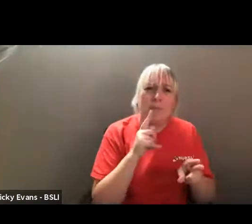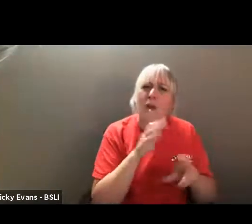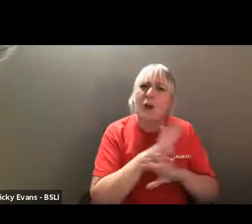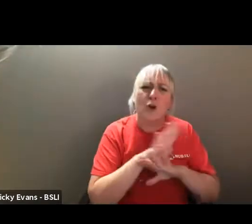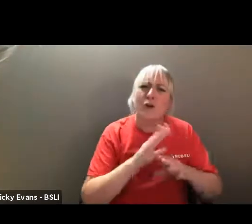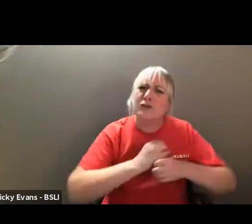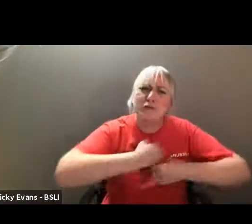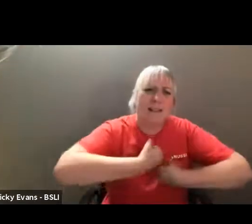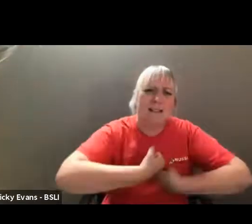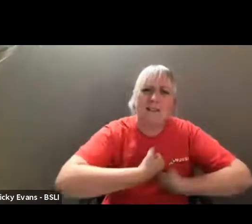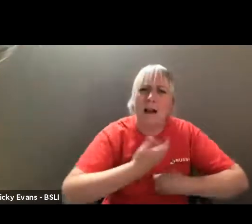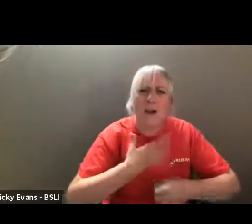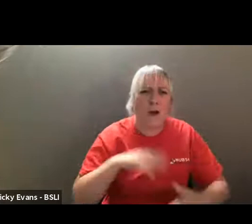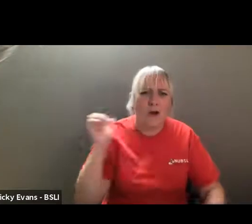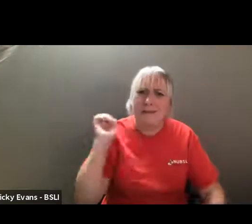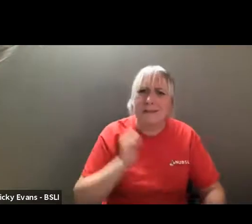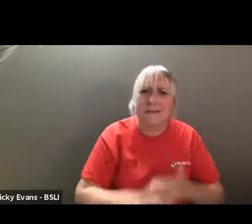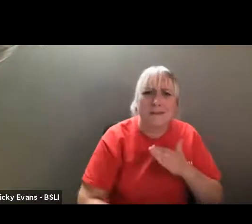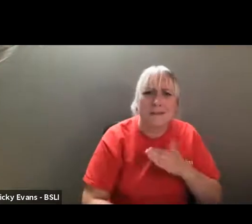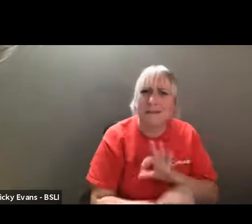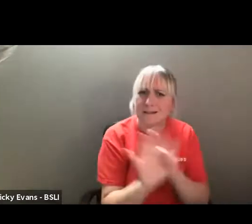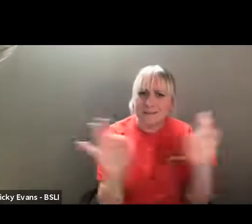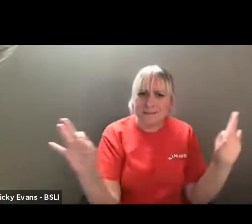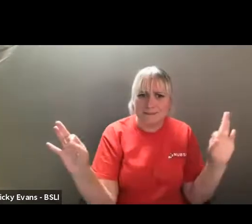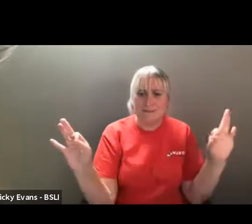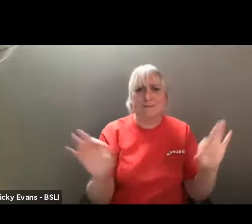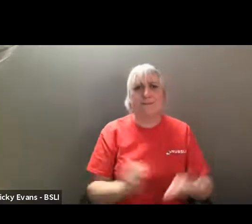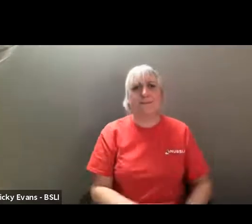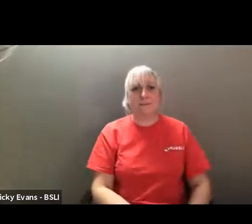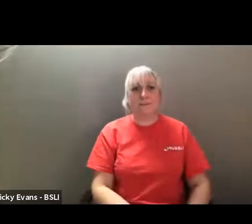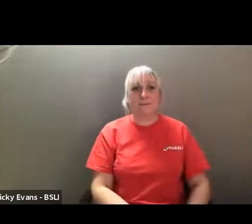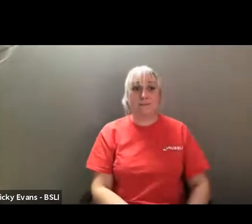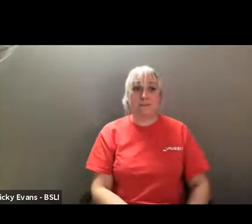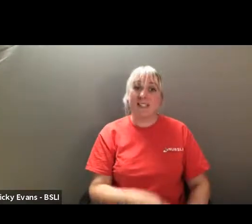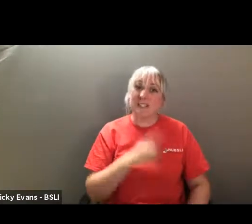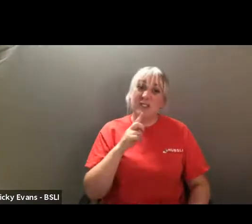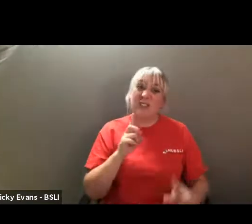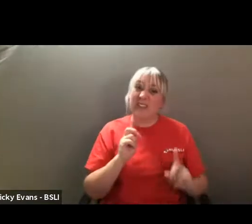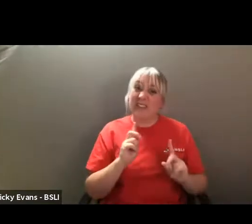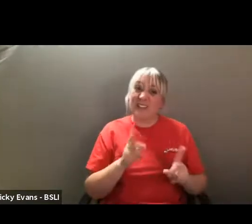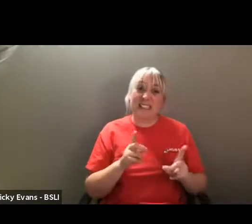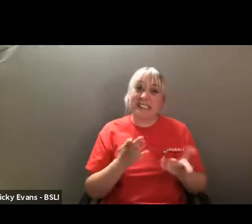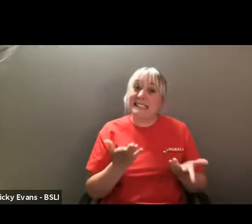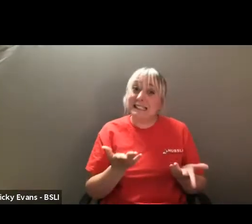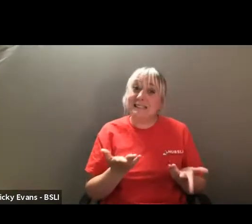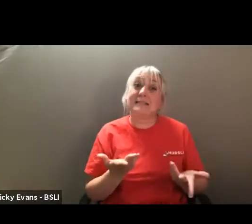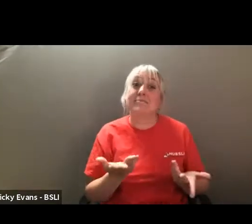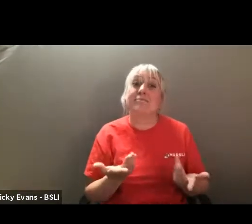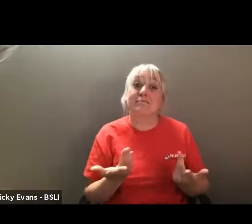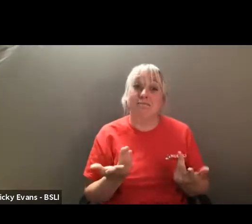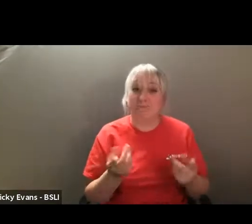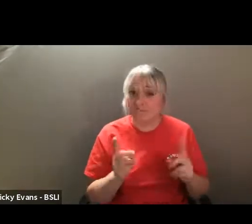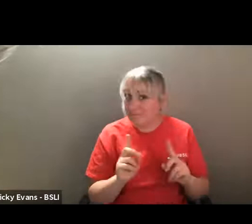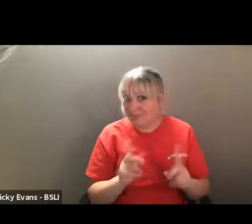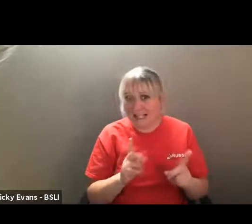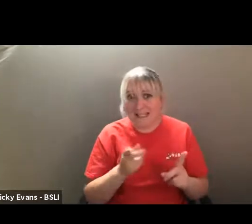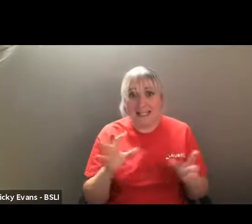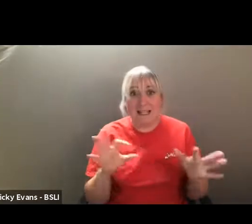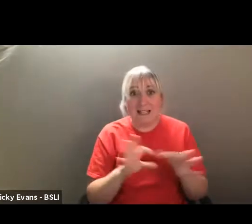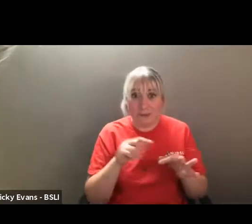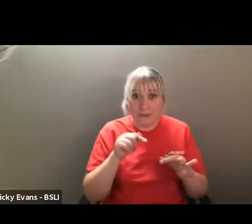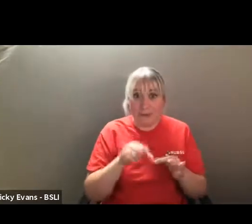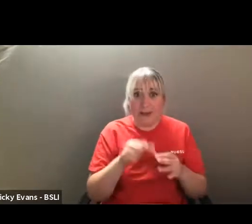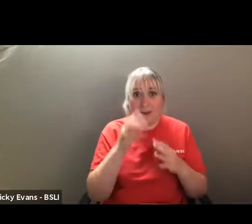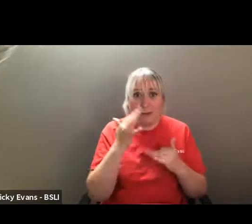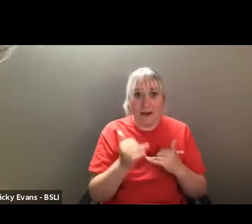people. So yeah, I mean, that's basically all I've got on that particular plan. I mean,